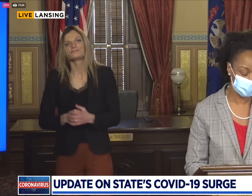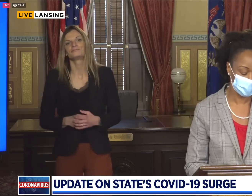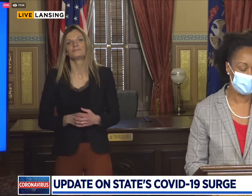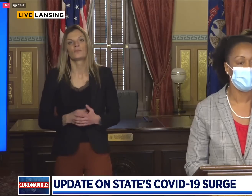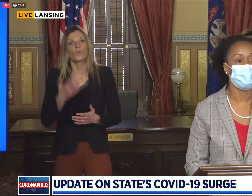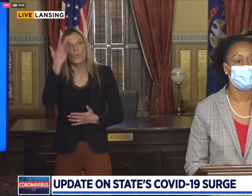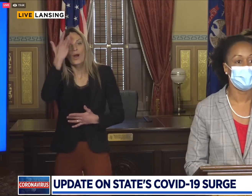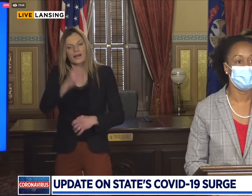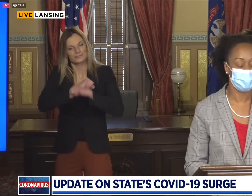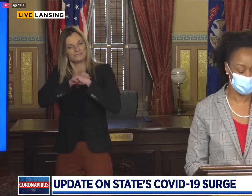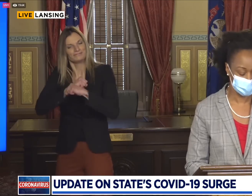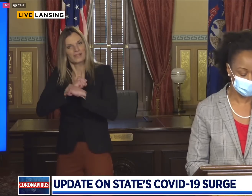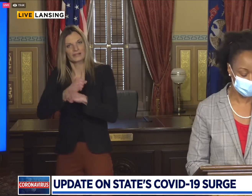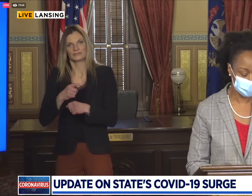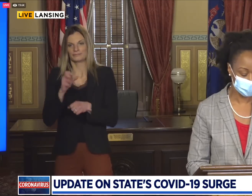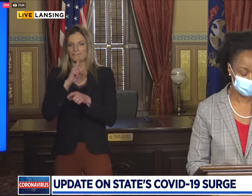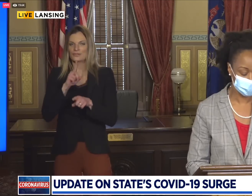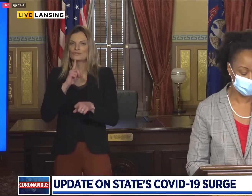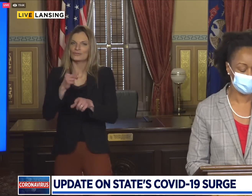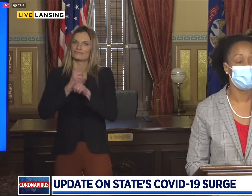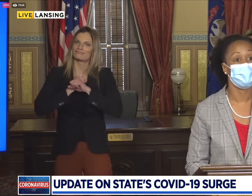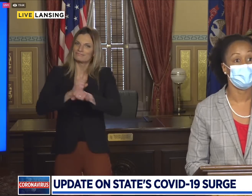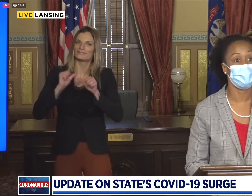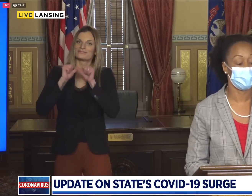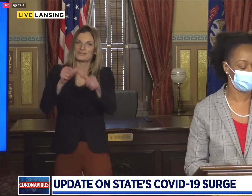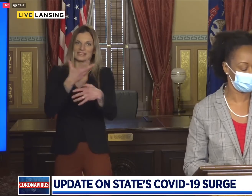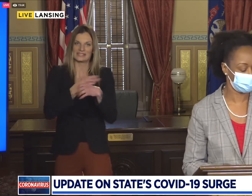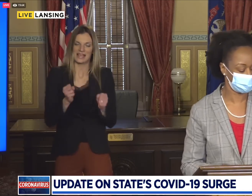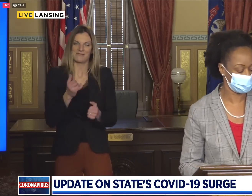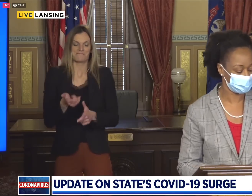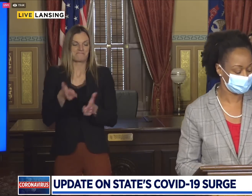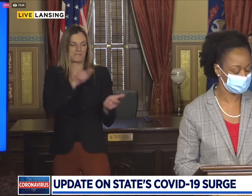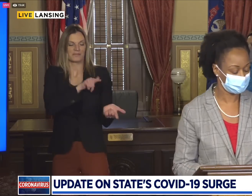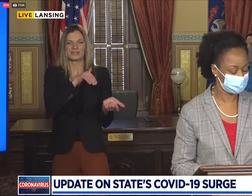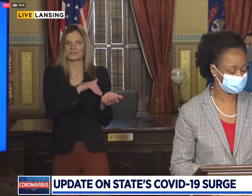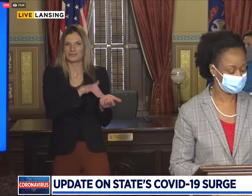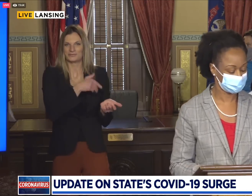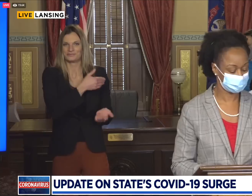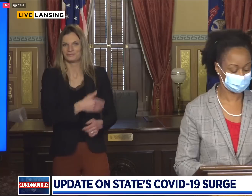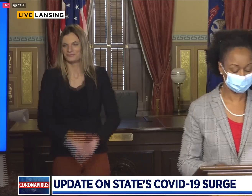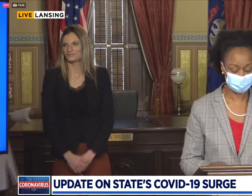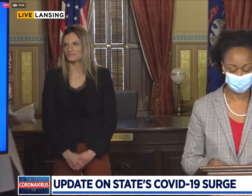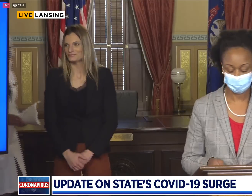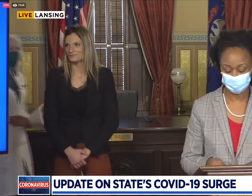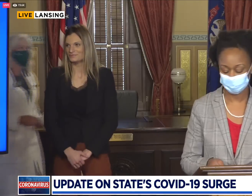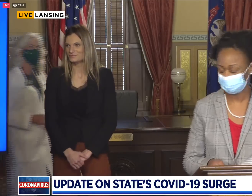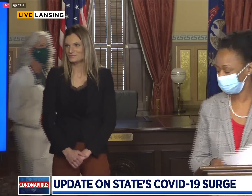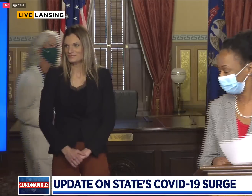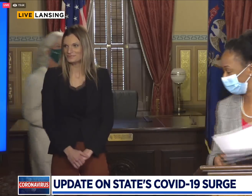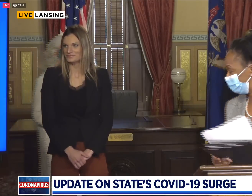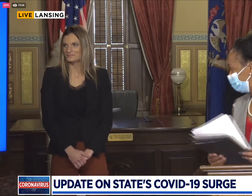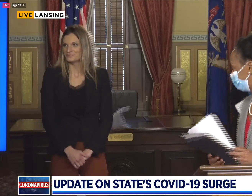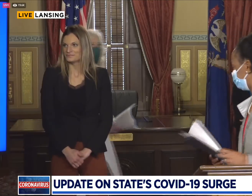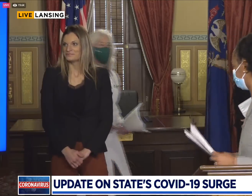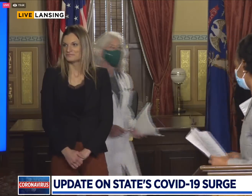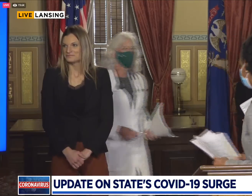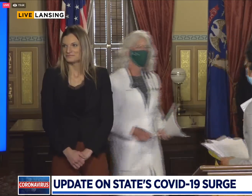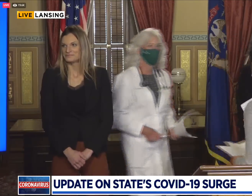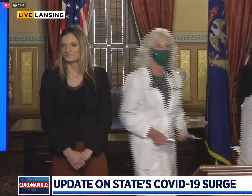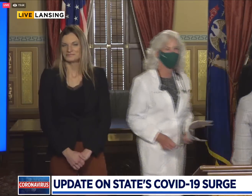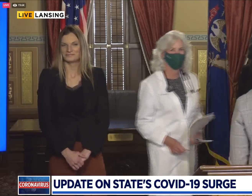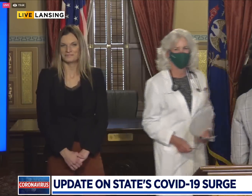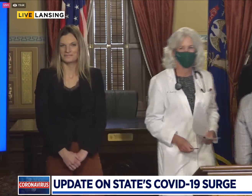communities. And with that, I will turn it over to Dr. Kent Van Gorder.